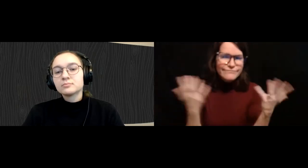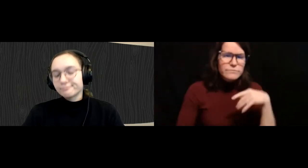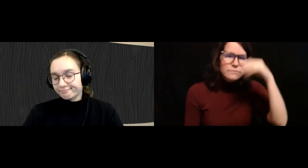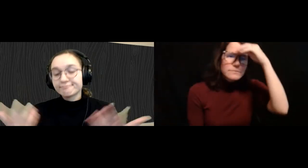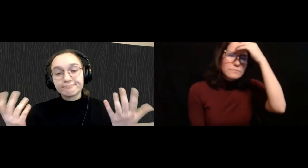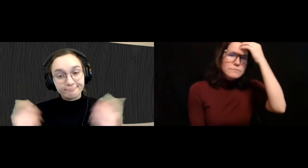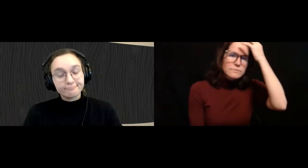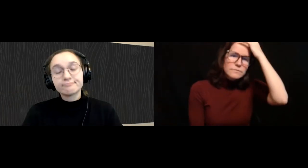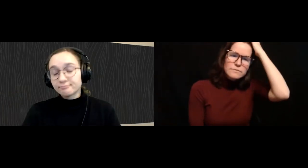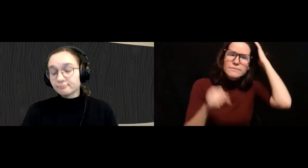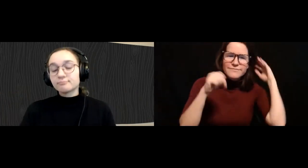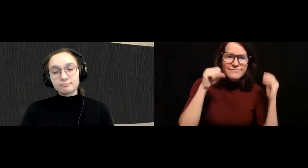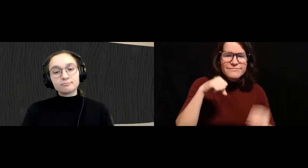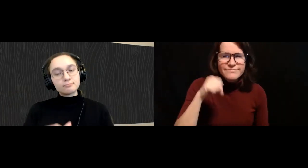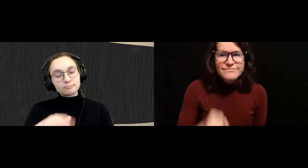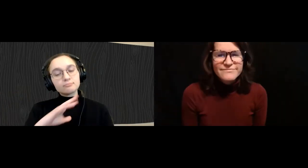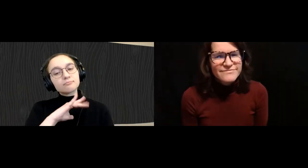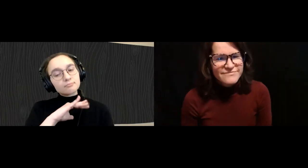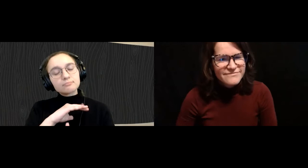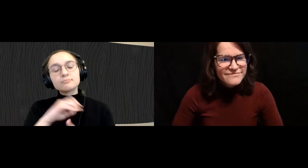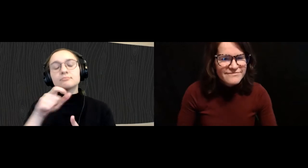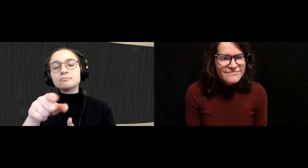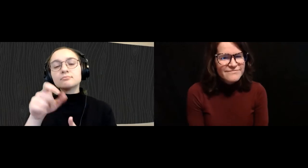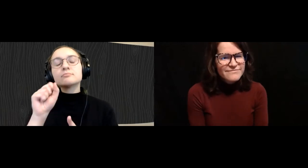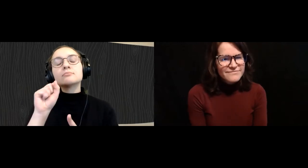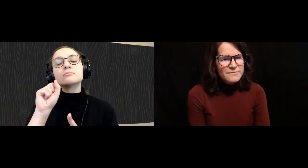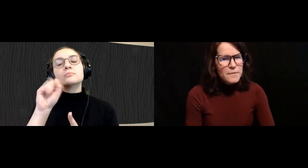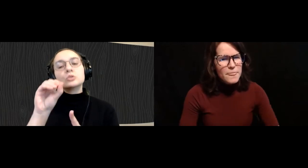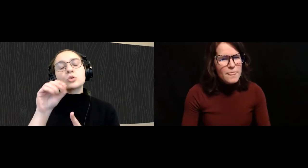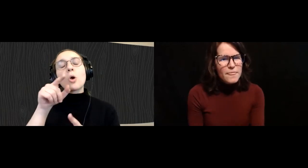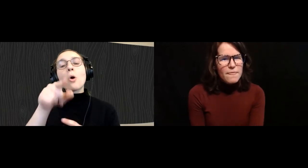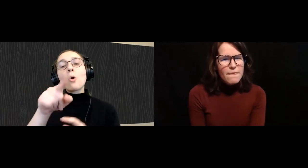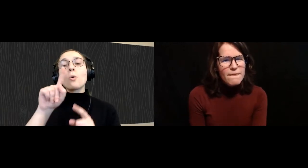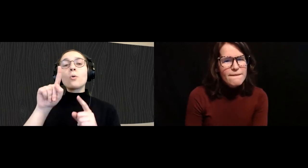it, my vision can close up on me very quickly without me knowing, depending on the light source.